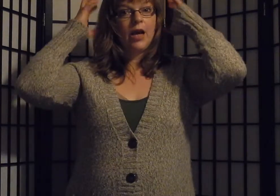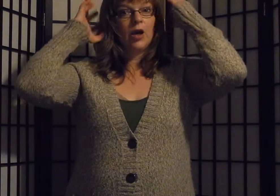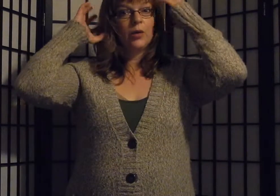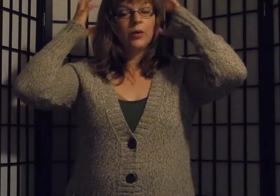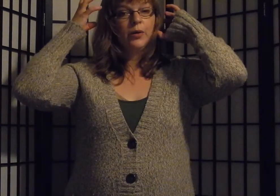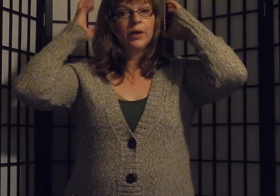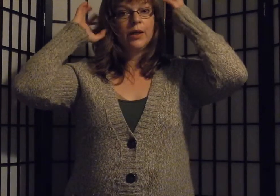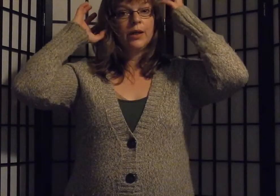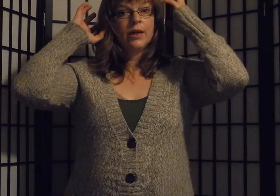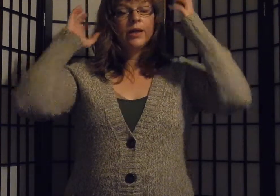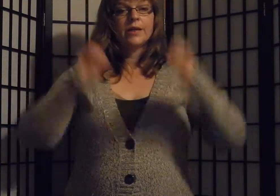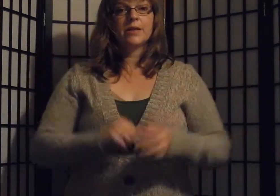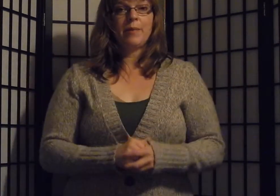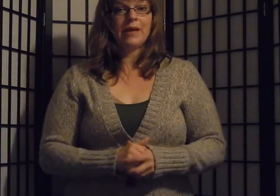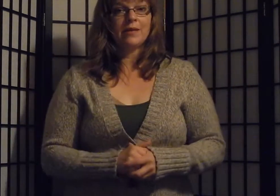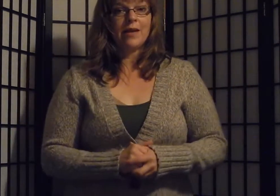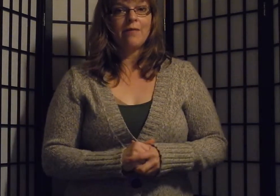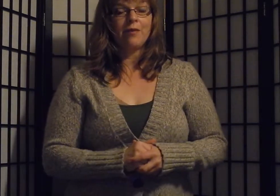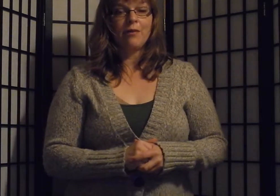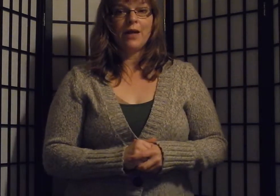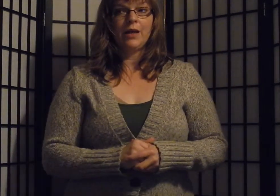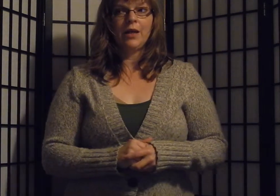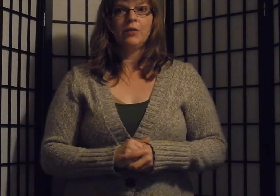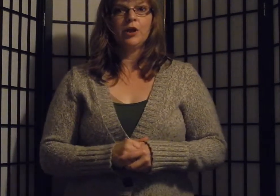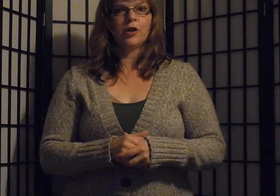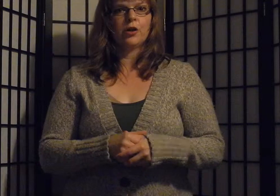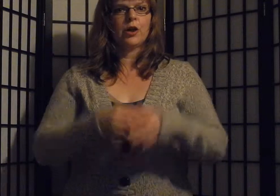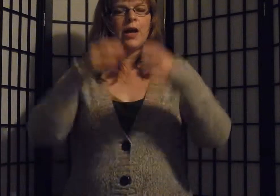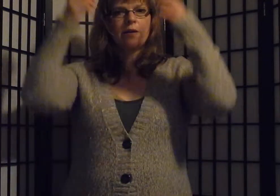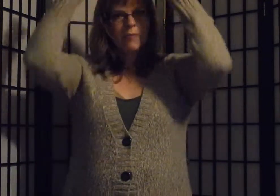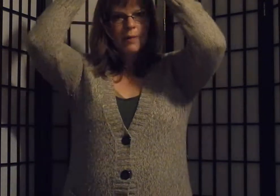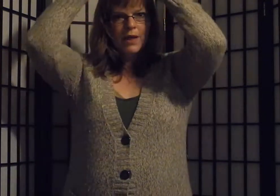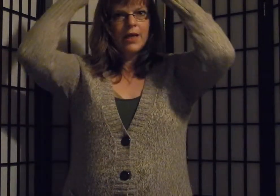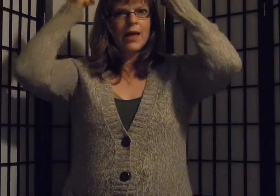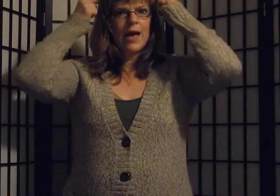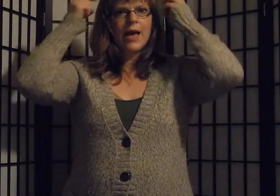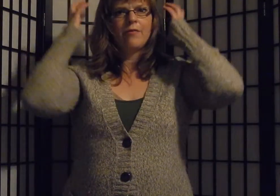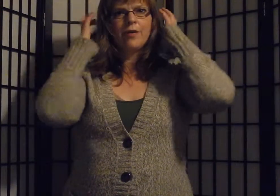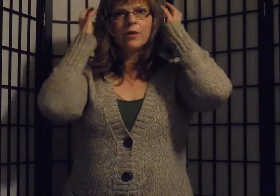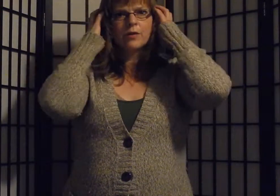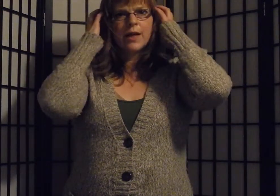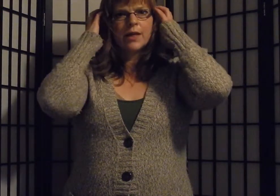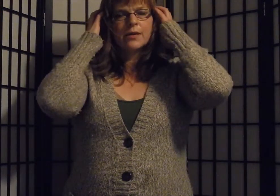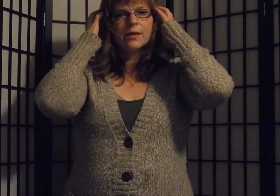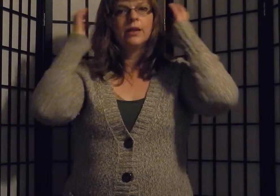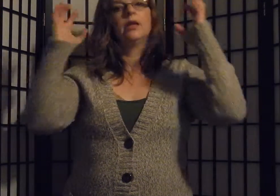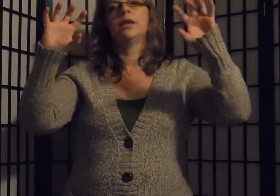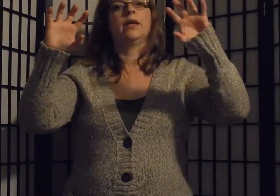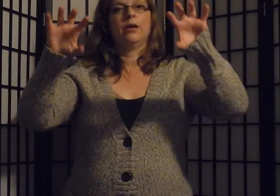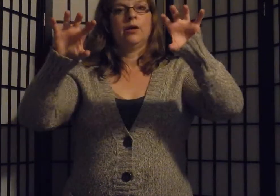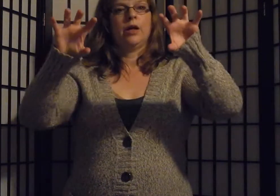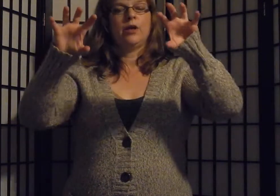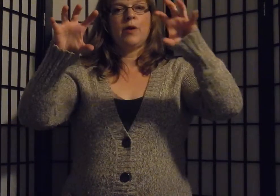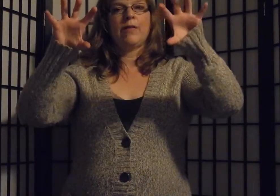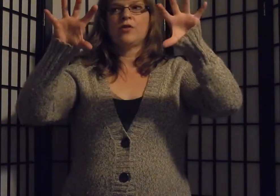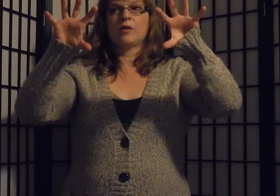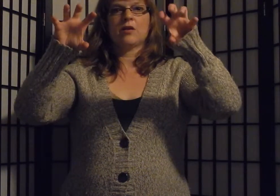radio. To make the sign for radio, you're kind of mimicking a headphone set, and you have just